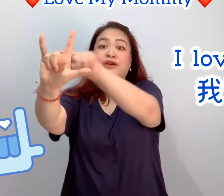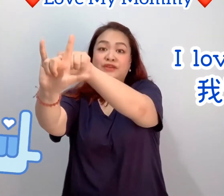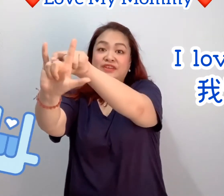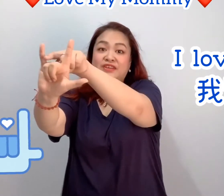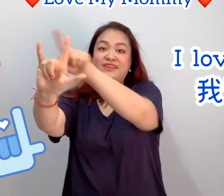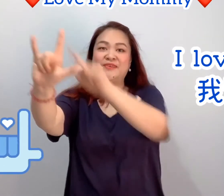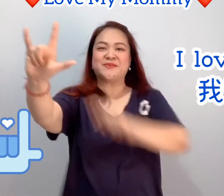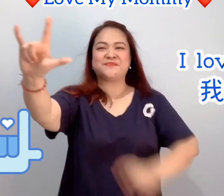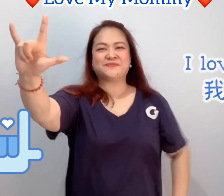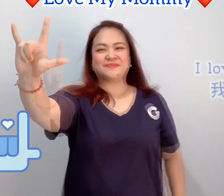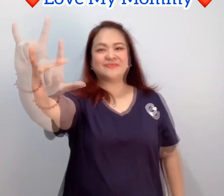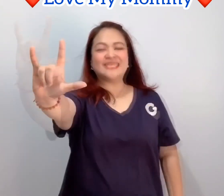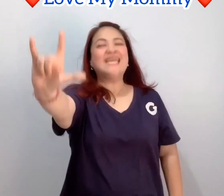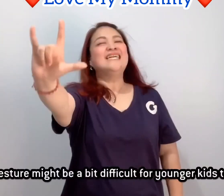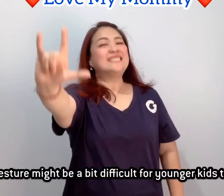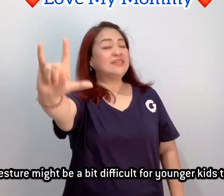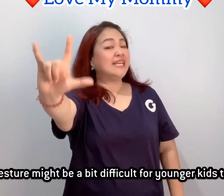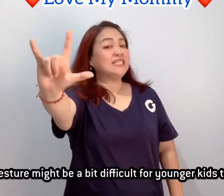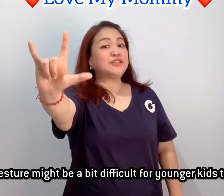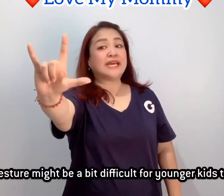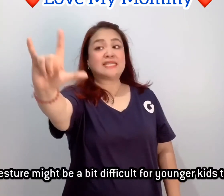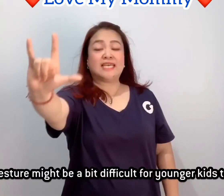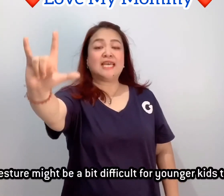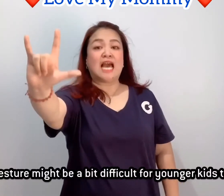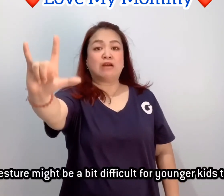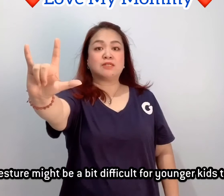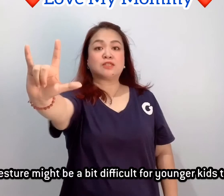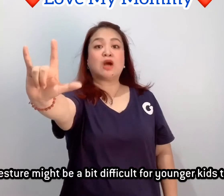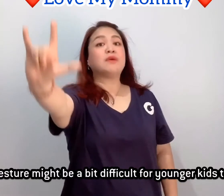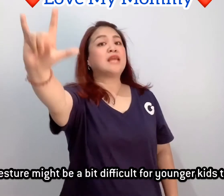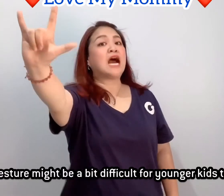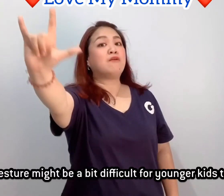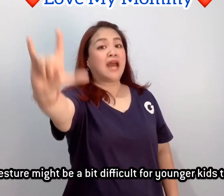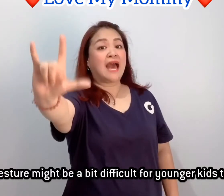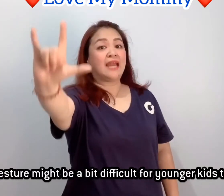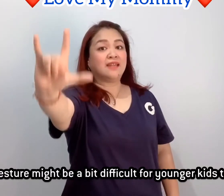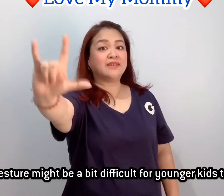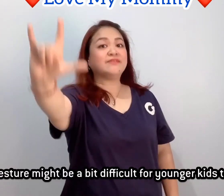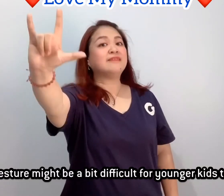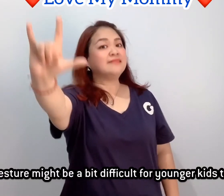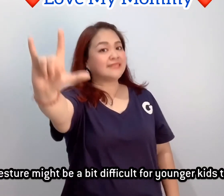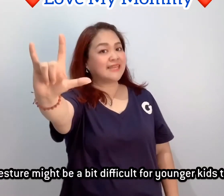you. So let's try singing our song with our I love you sign.